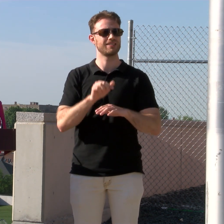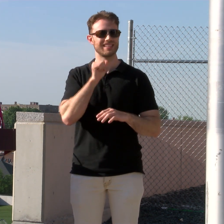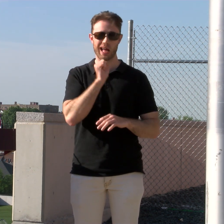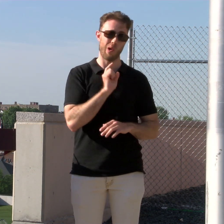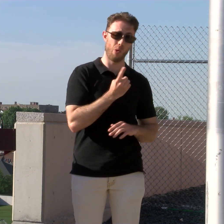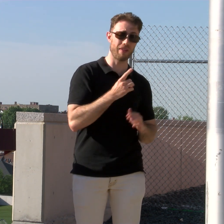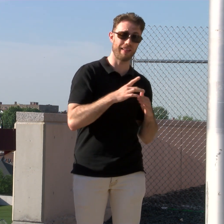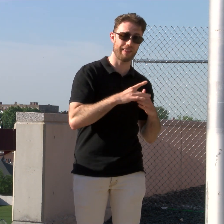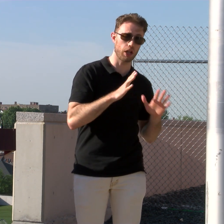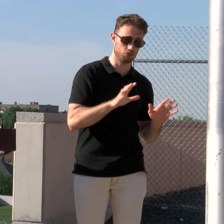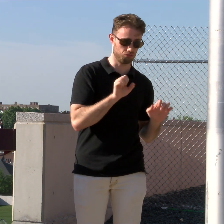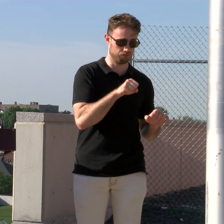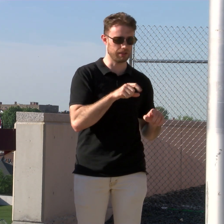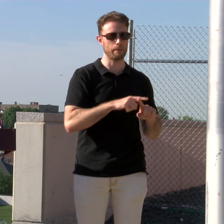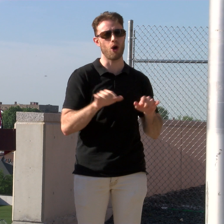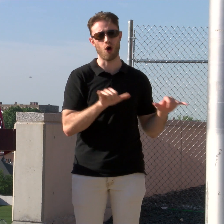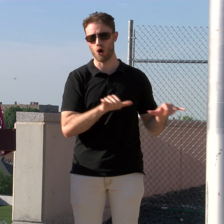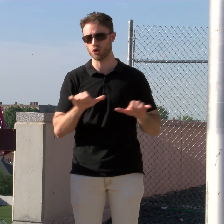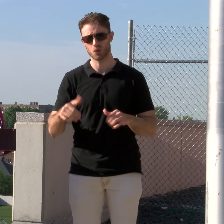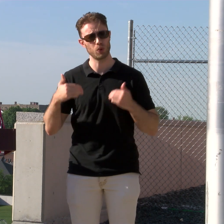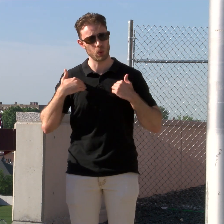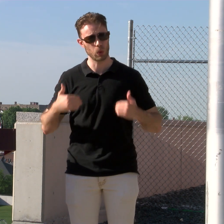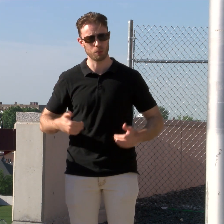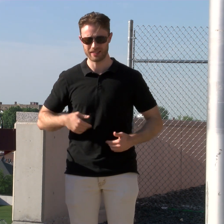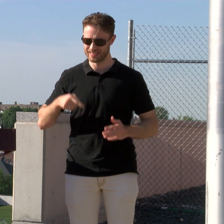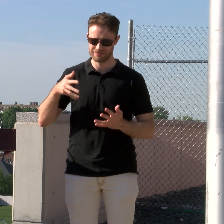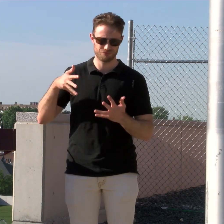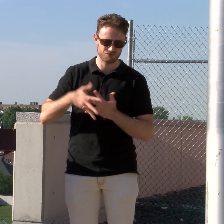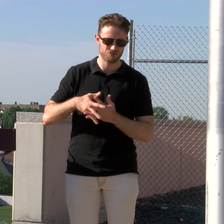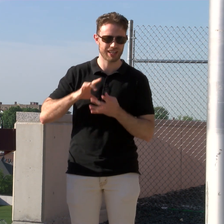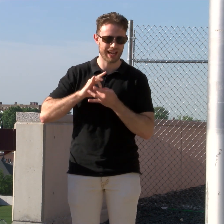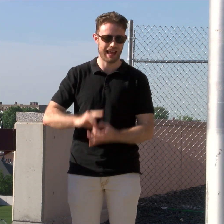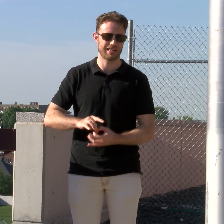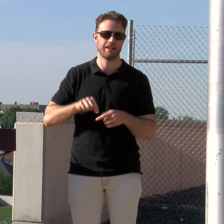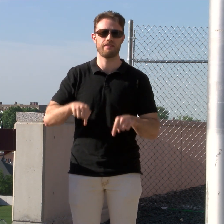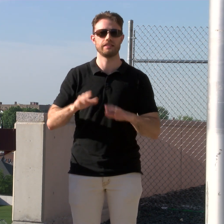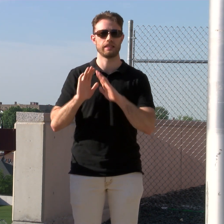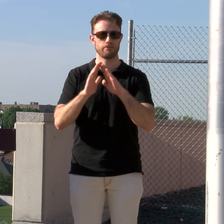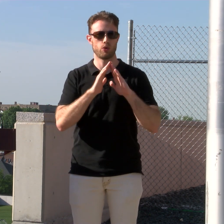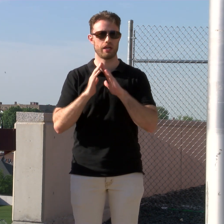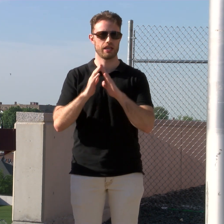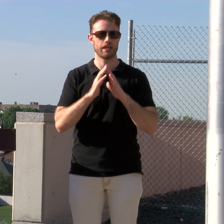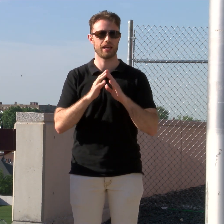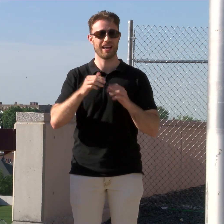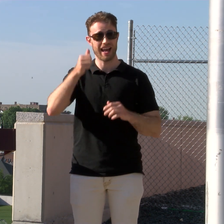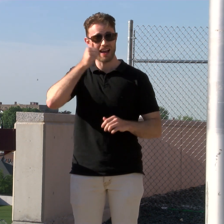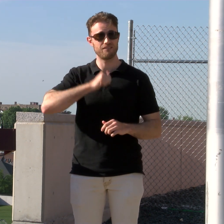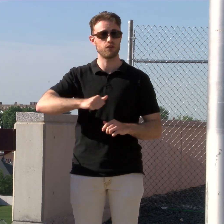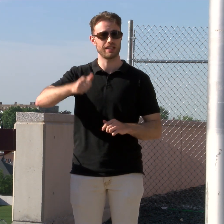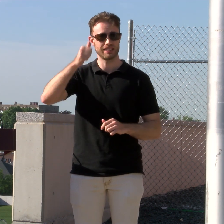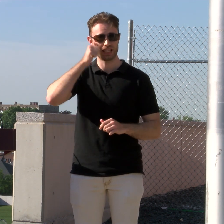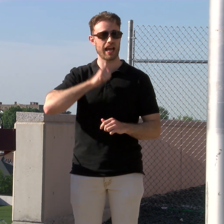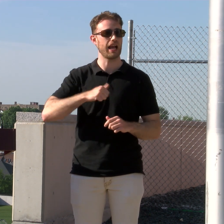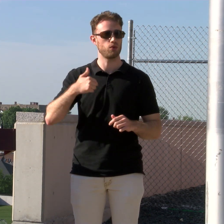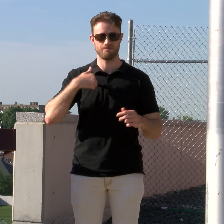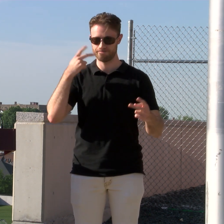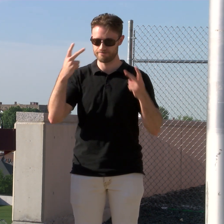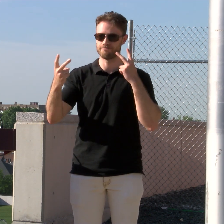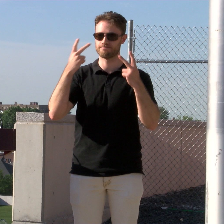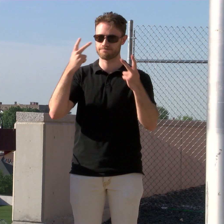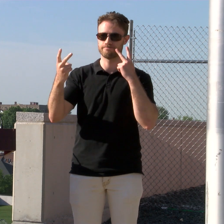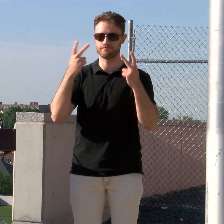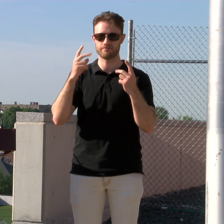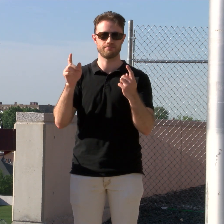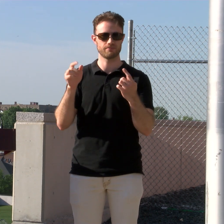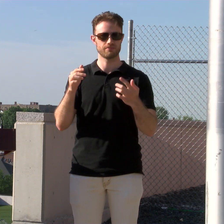just as a leader, but as a human being deeply connected to our community. Every day, we see the